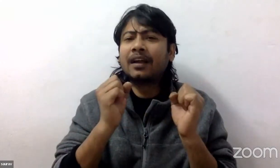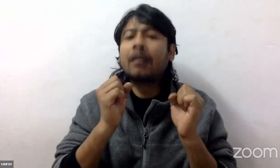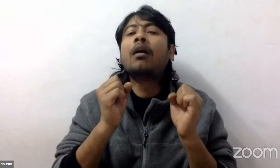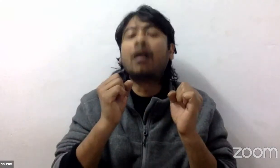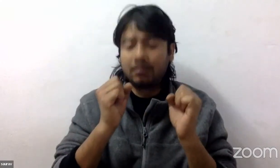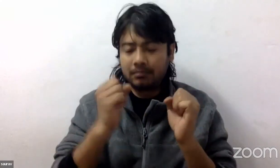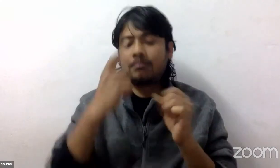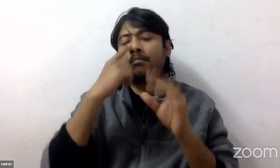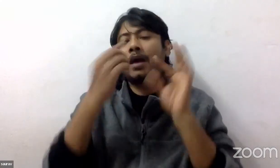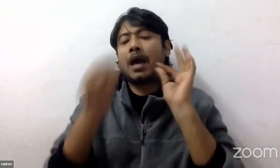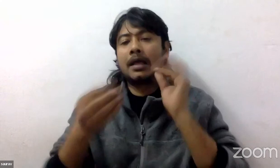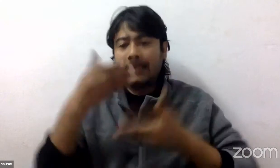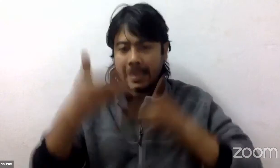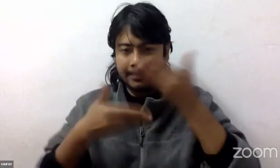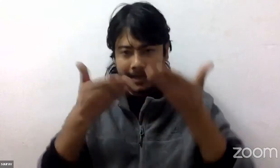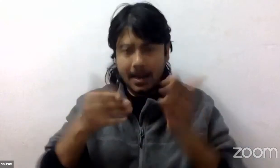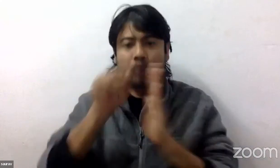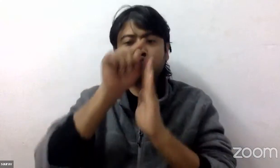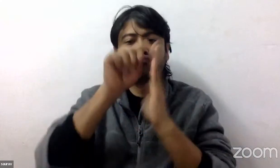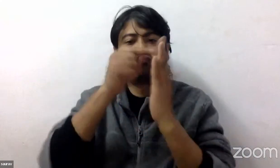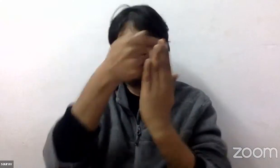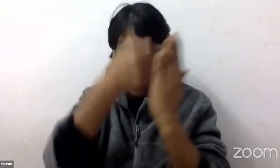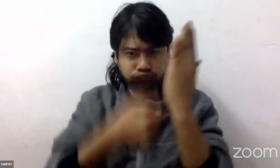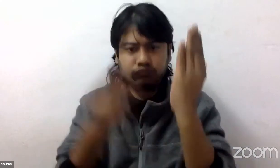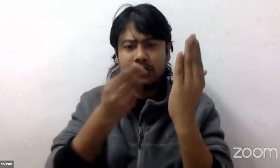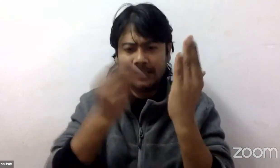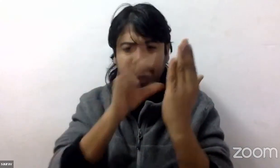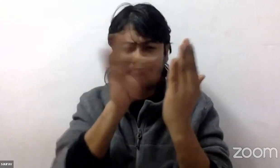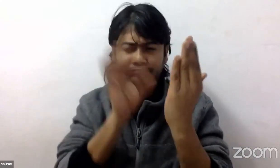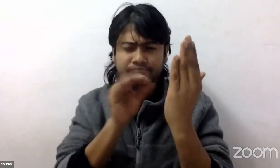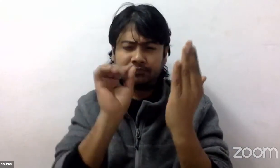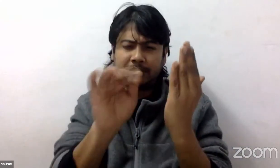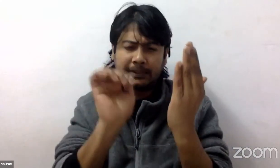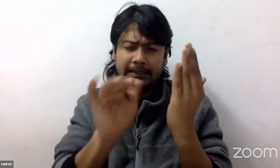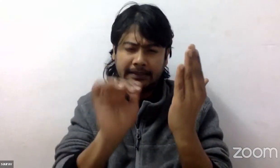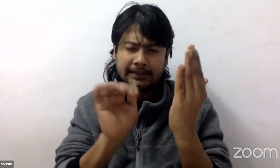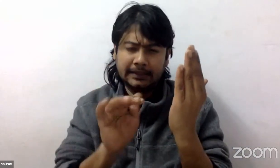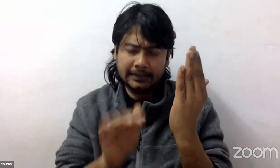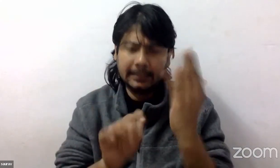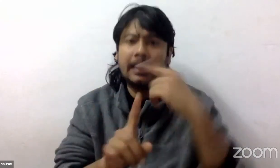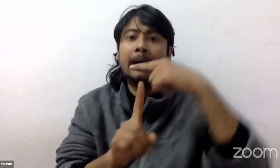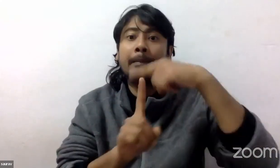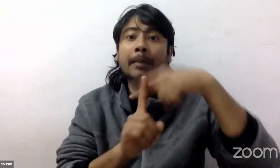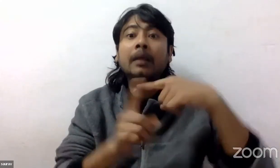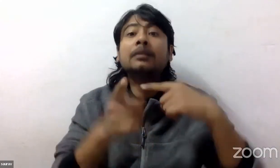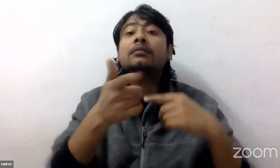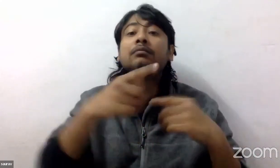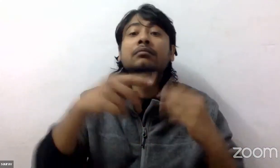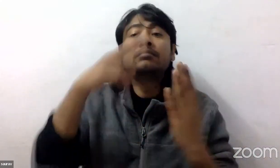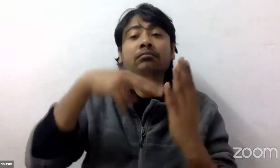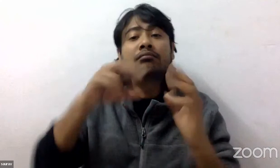eat. Okay, so I'll quickly share the screen. We don't have much time, 10 minutes left for the class.